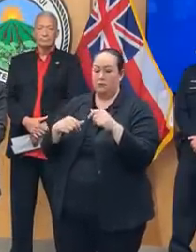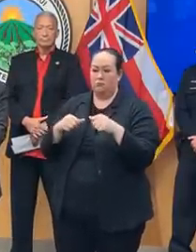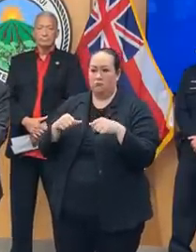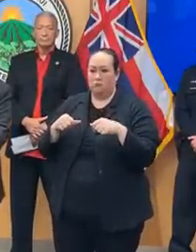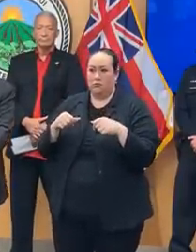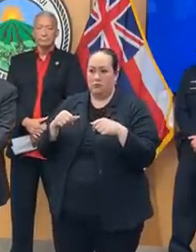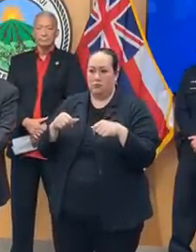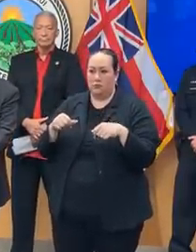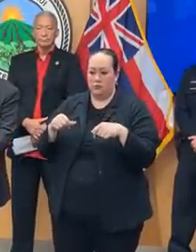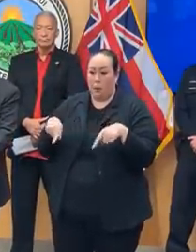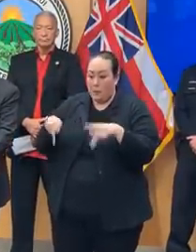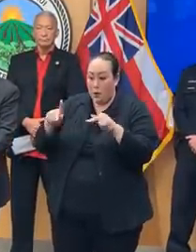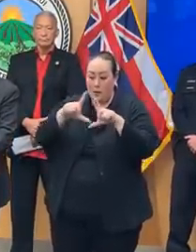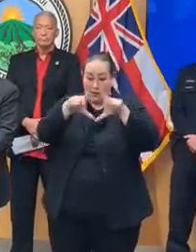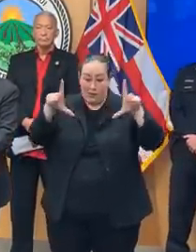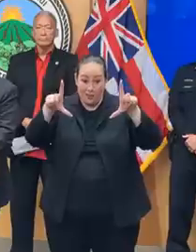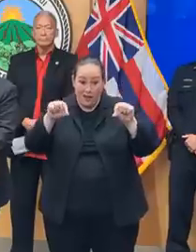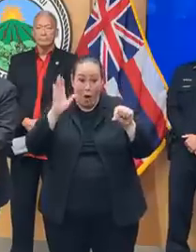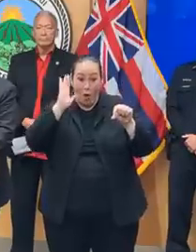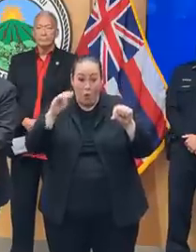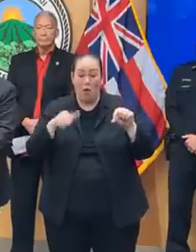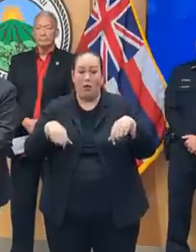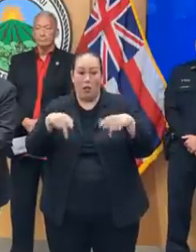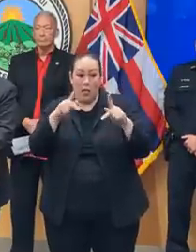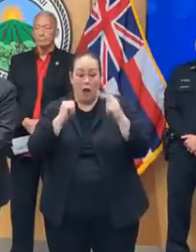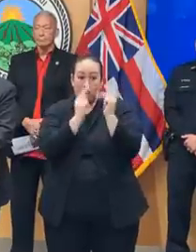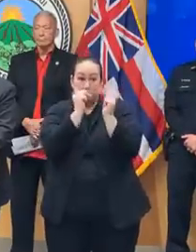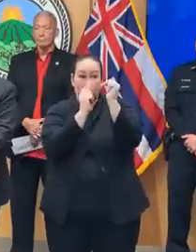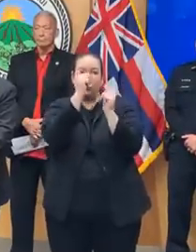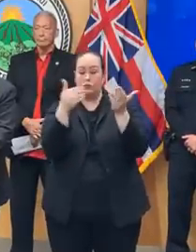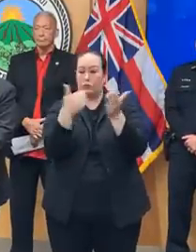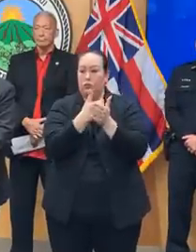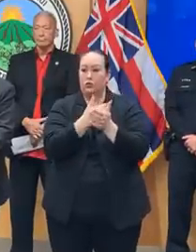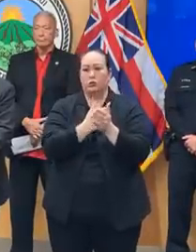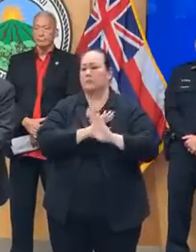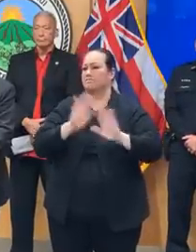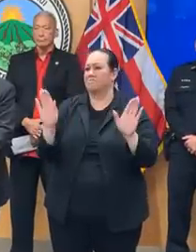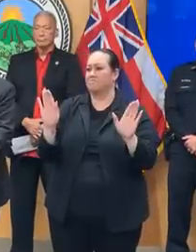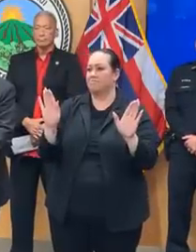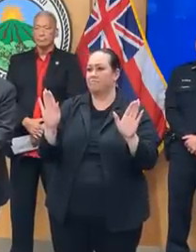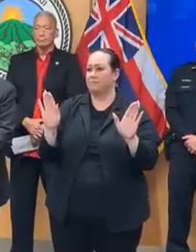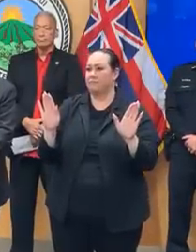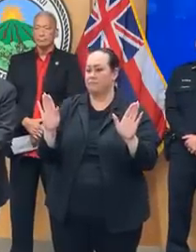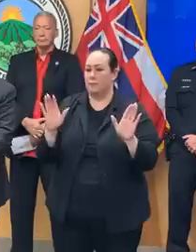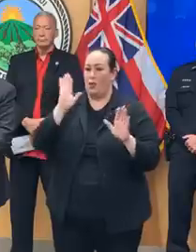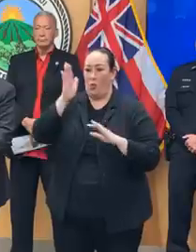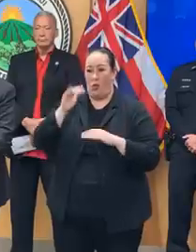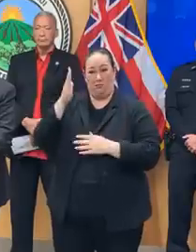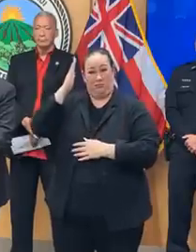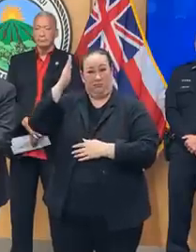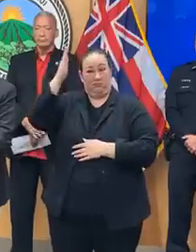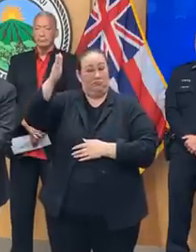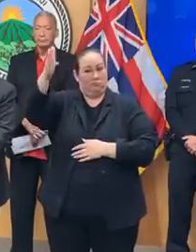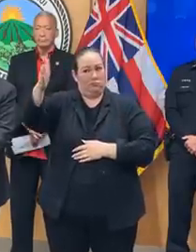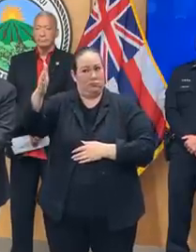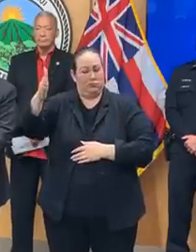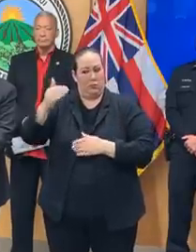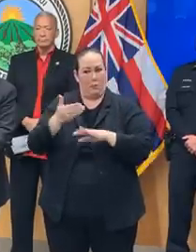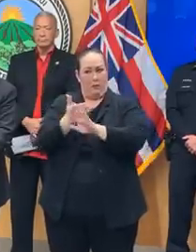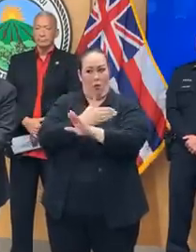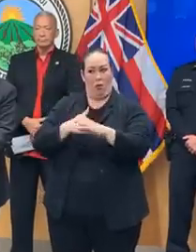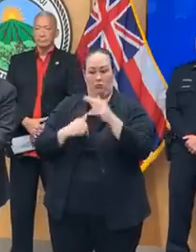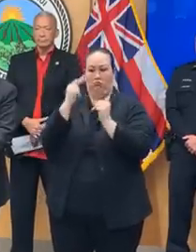tough guy. We're not going to allow people to take advantage. And it's going to be a very significant amount of time anyway in the recovery before